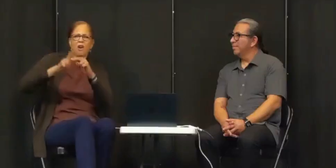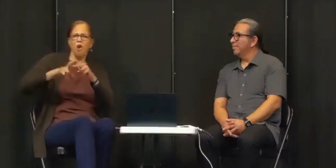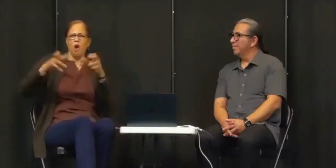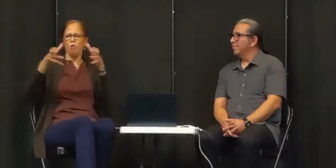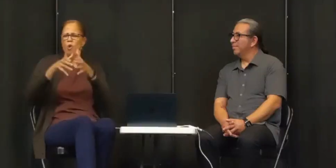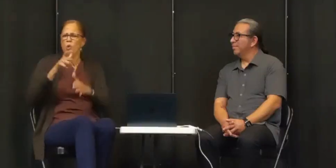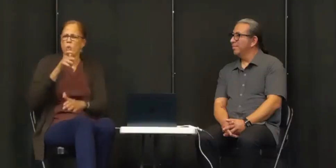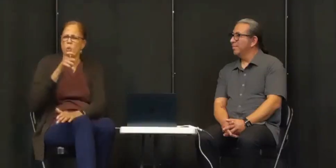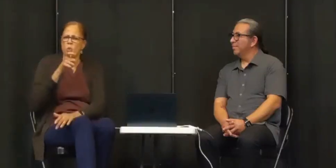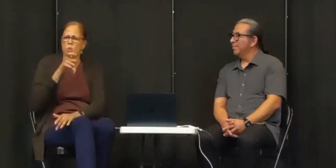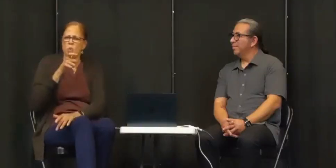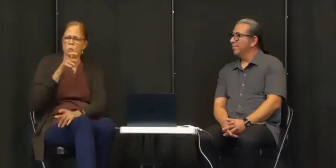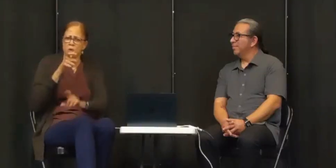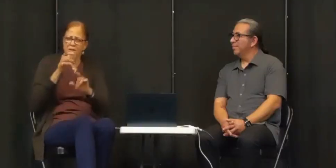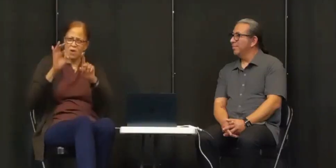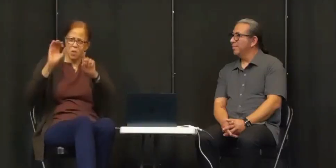friend.